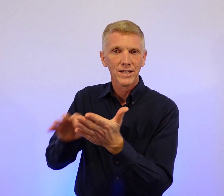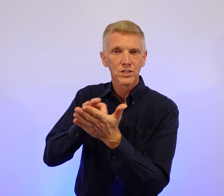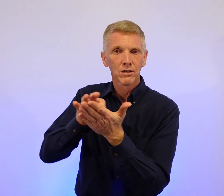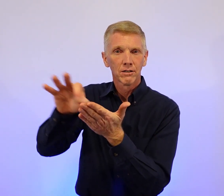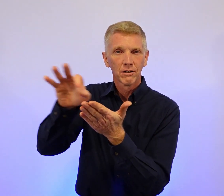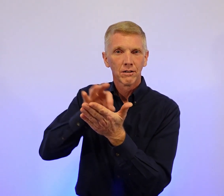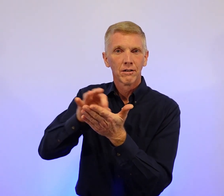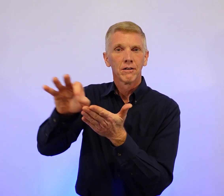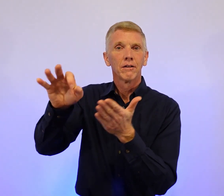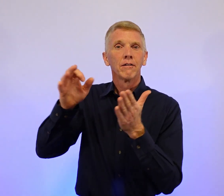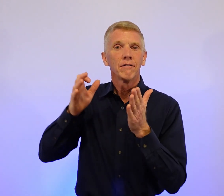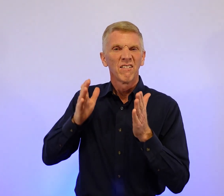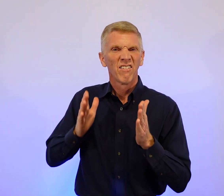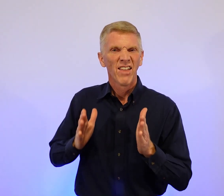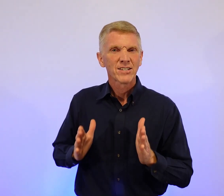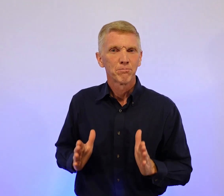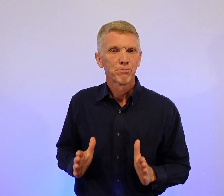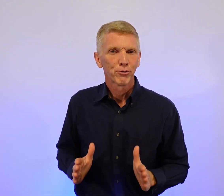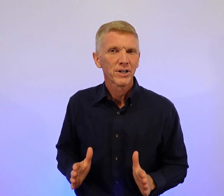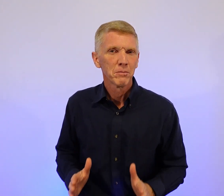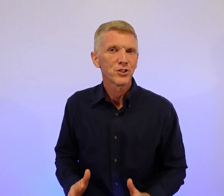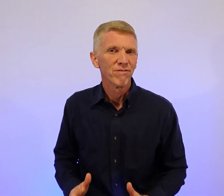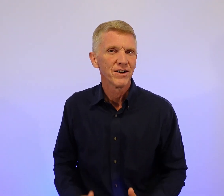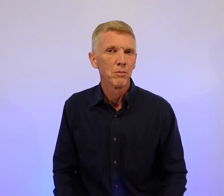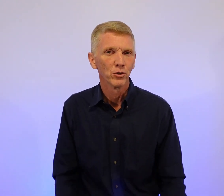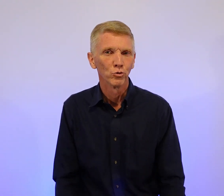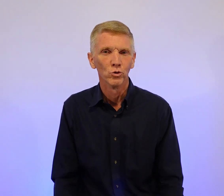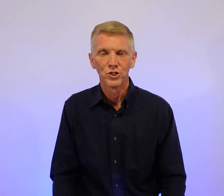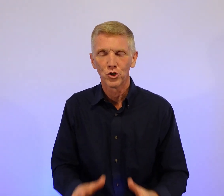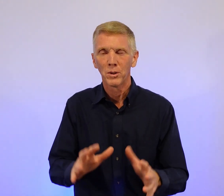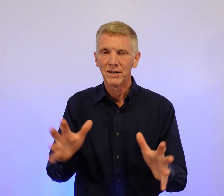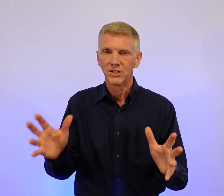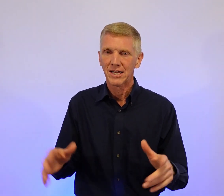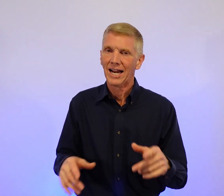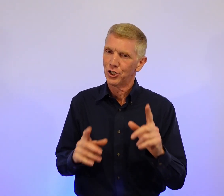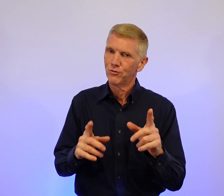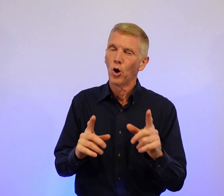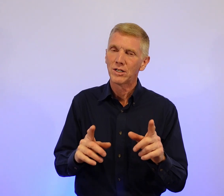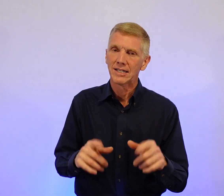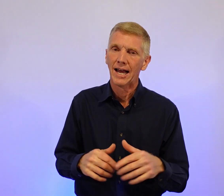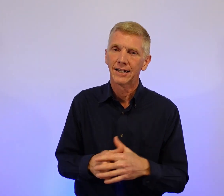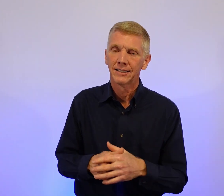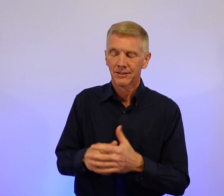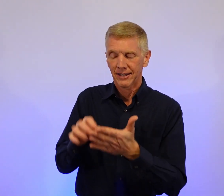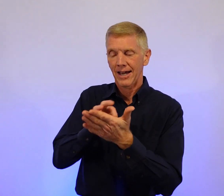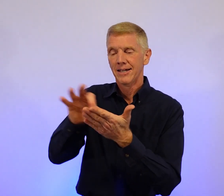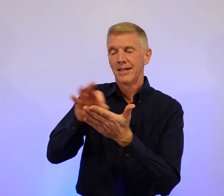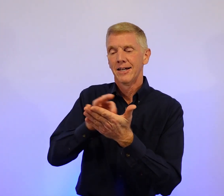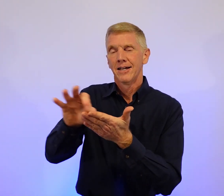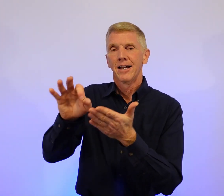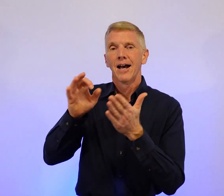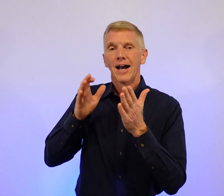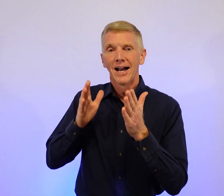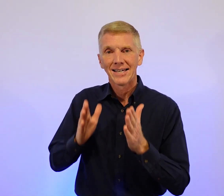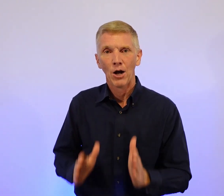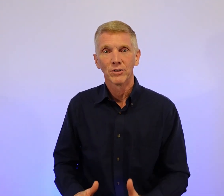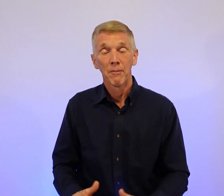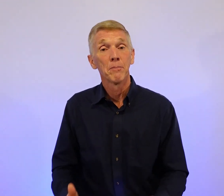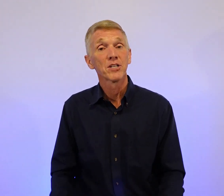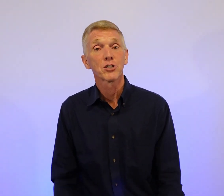twice? That's pretty much a fundamental rule in so many different signs. You notice that, okay? Accountant. How about a business